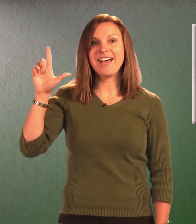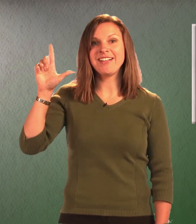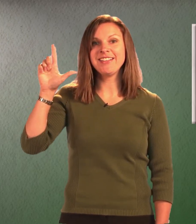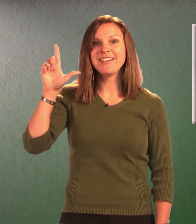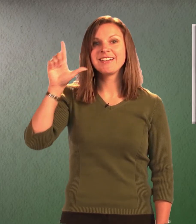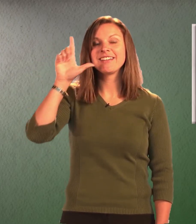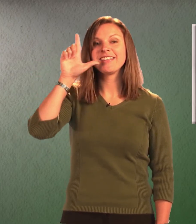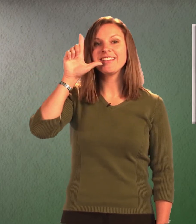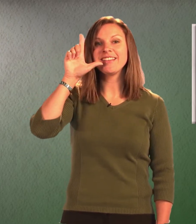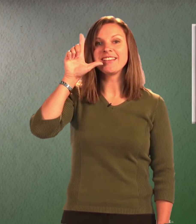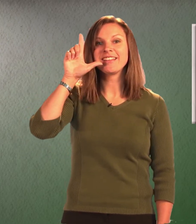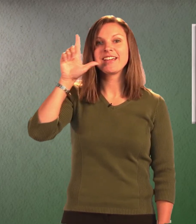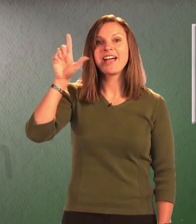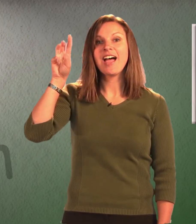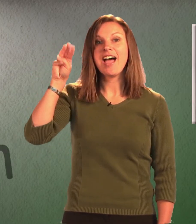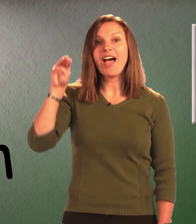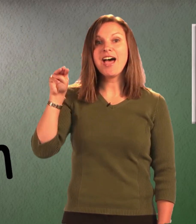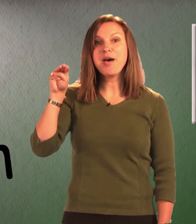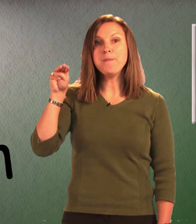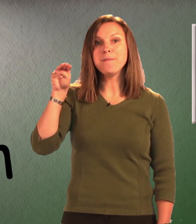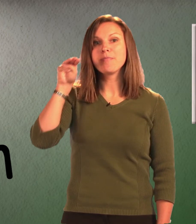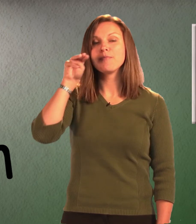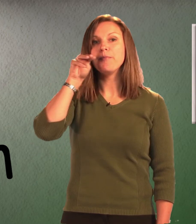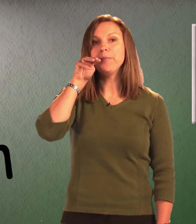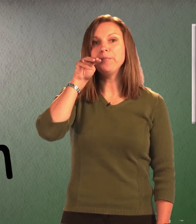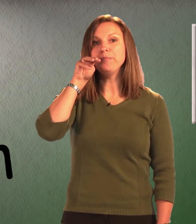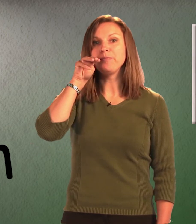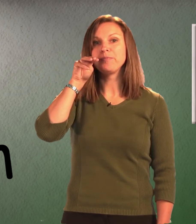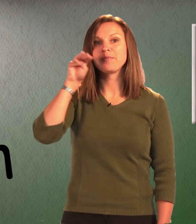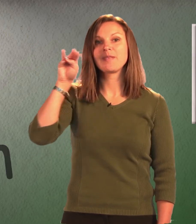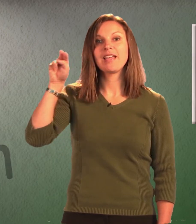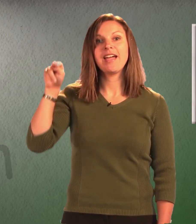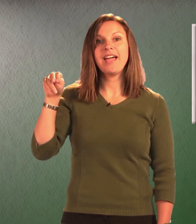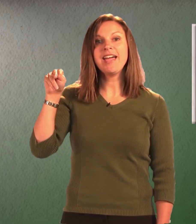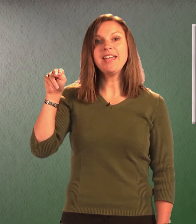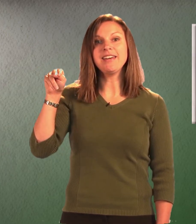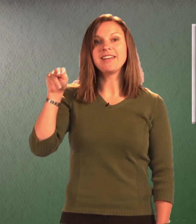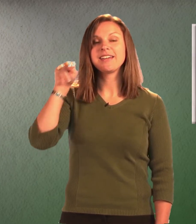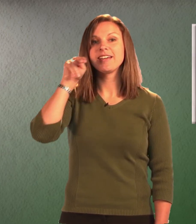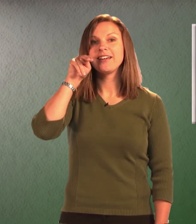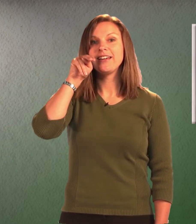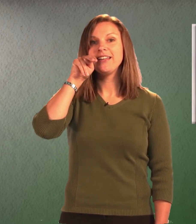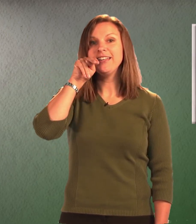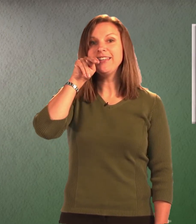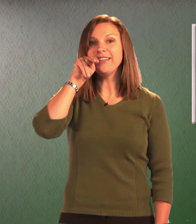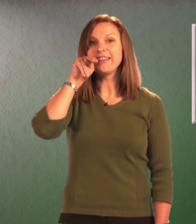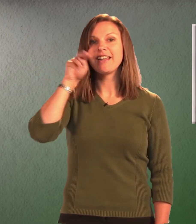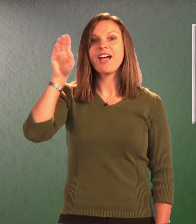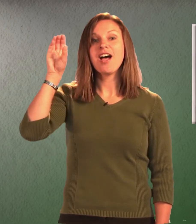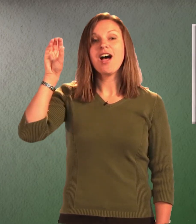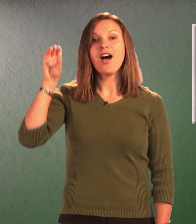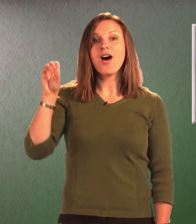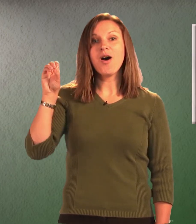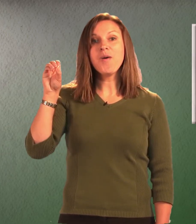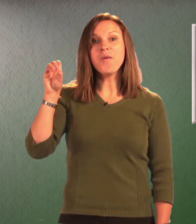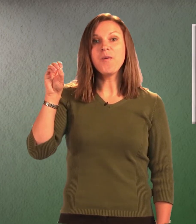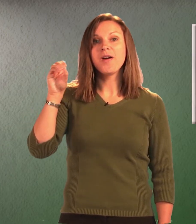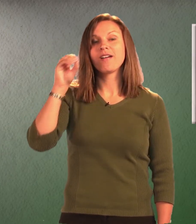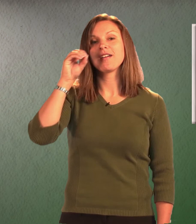L, L, M, M, N, N, O,